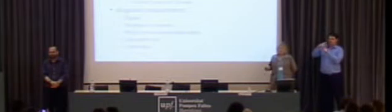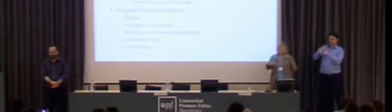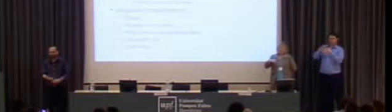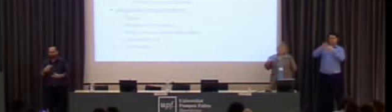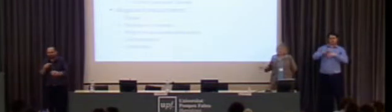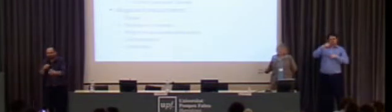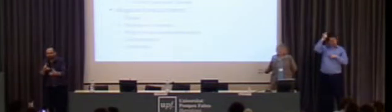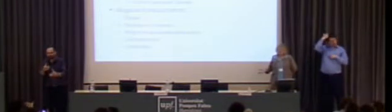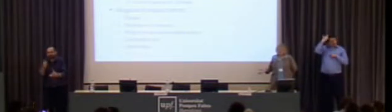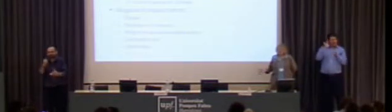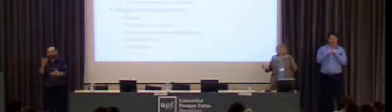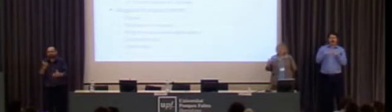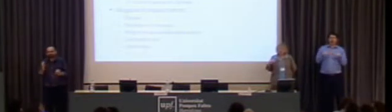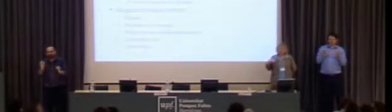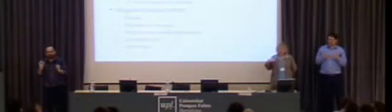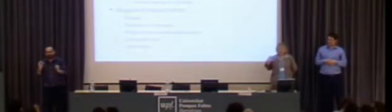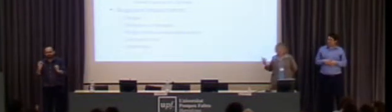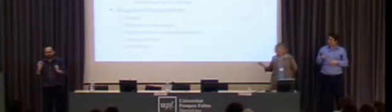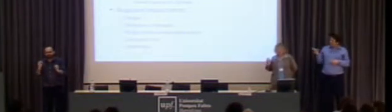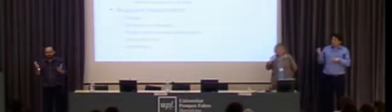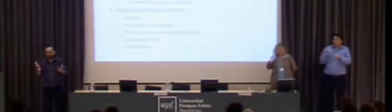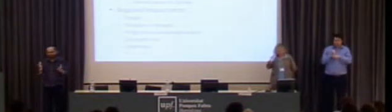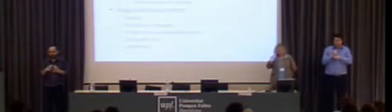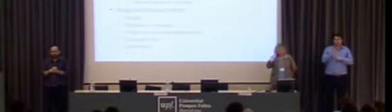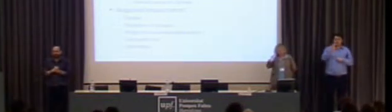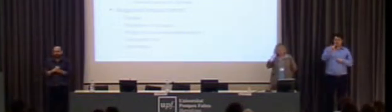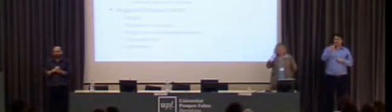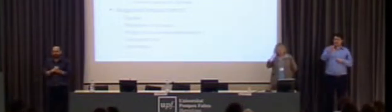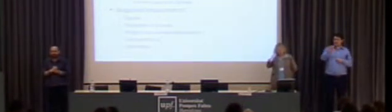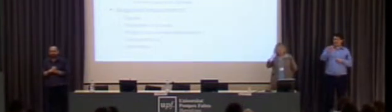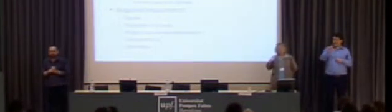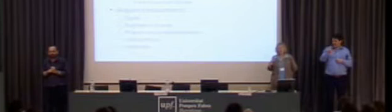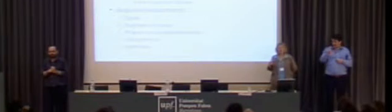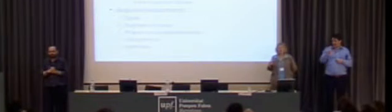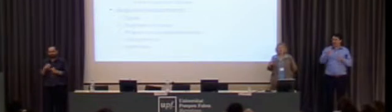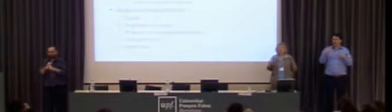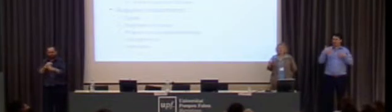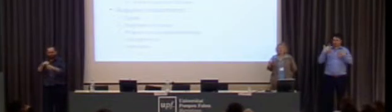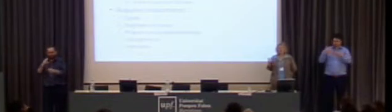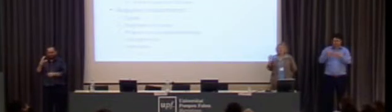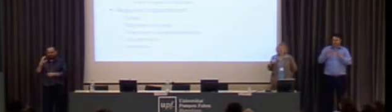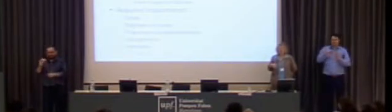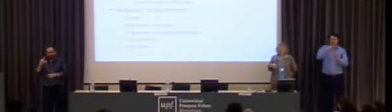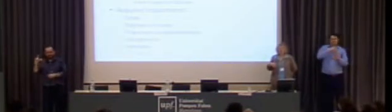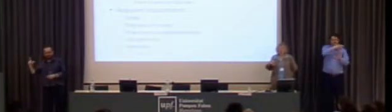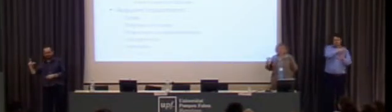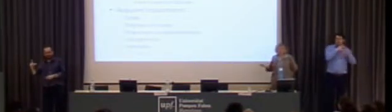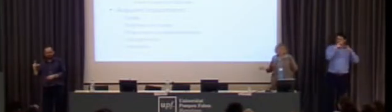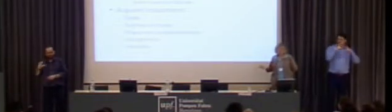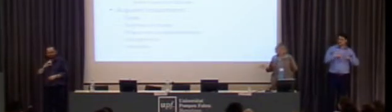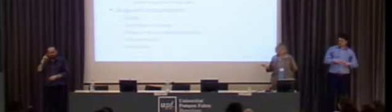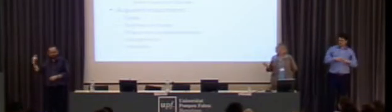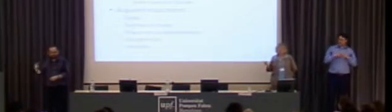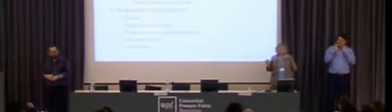So we have done a lot of research at DCAL, and before DCAL was founded, we've looked at impairments in hearing and in